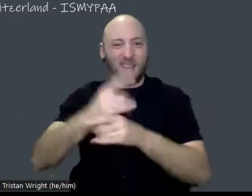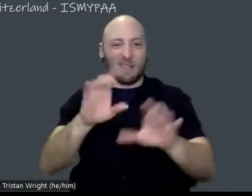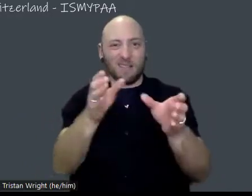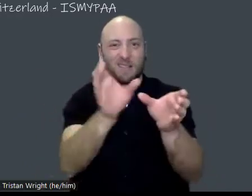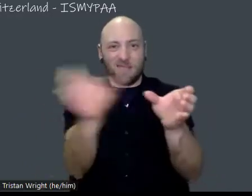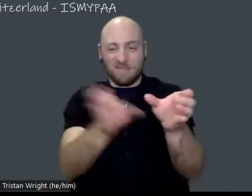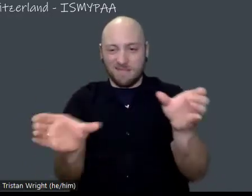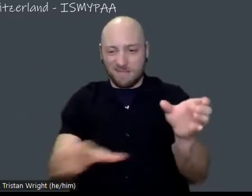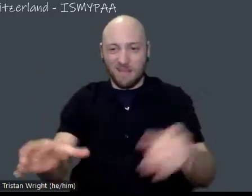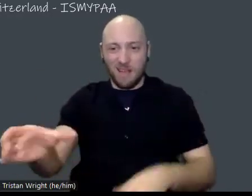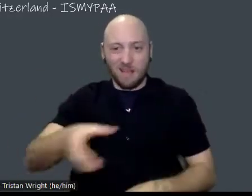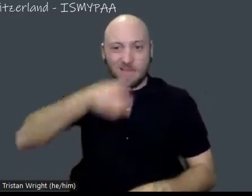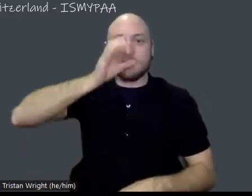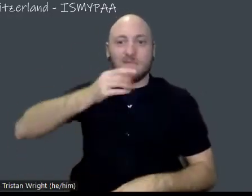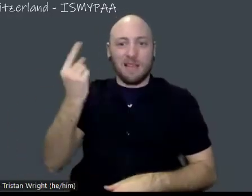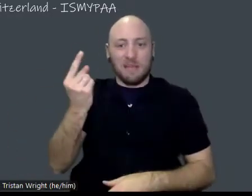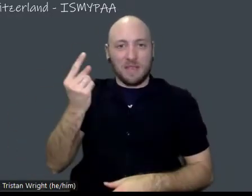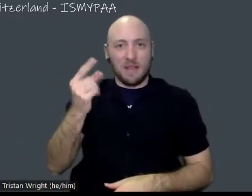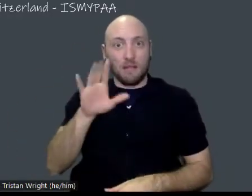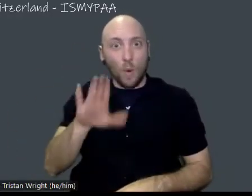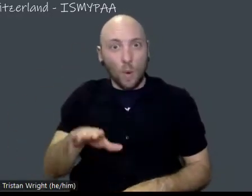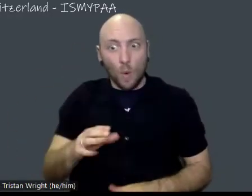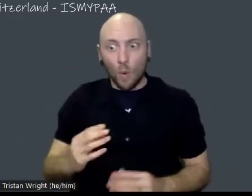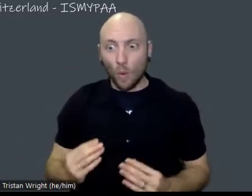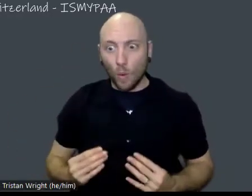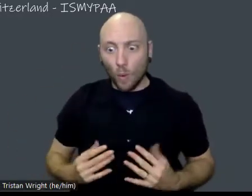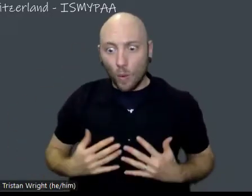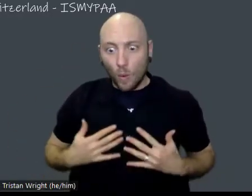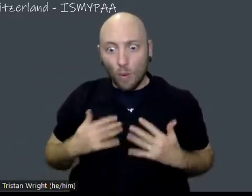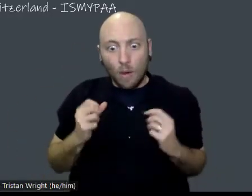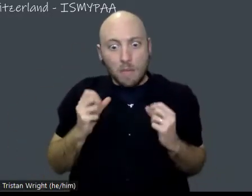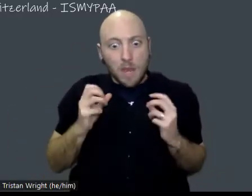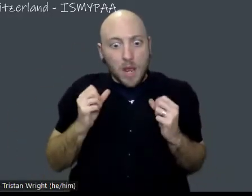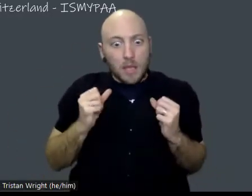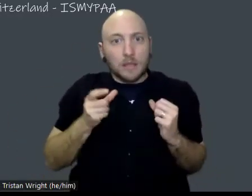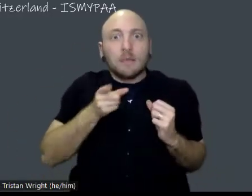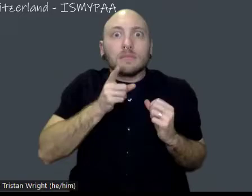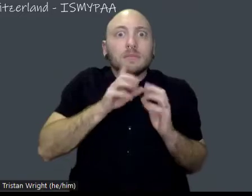was just an amazing effect that I got.